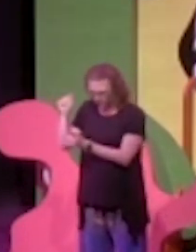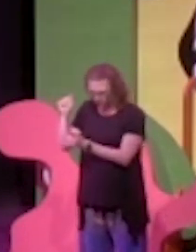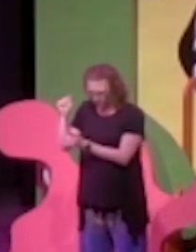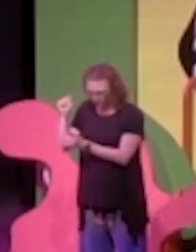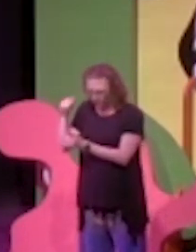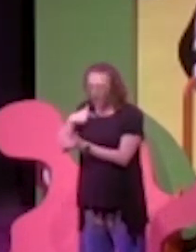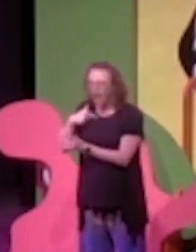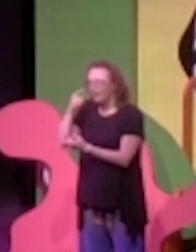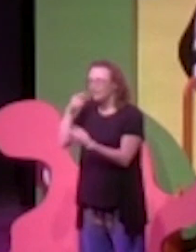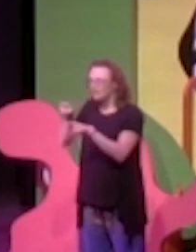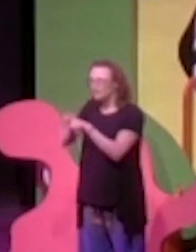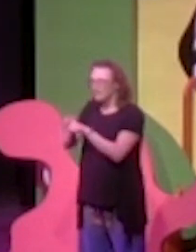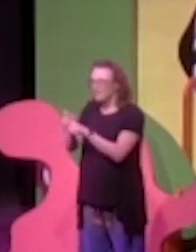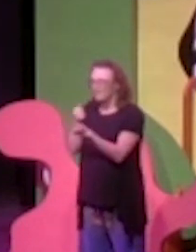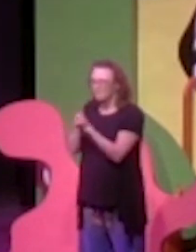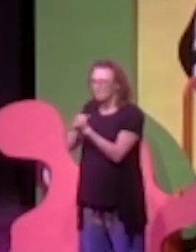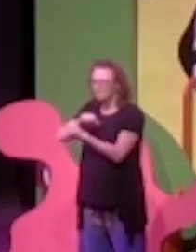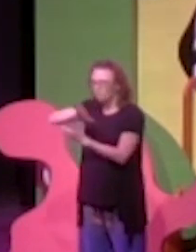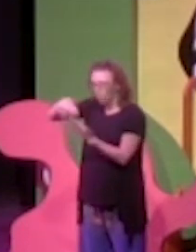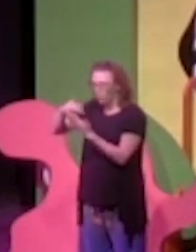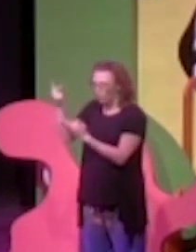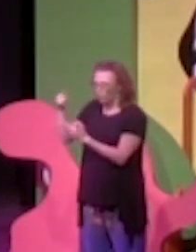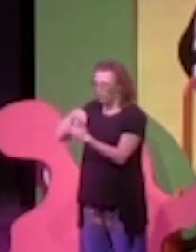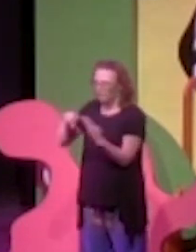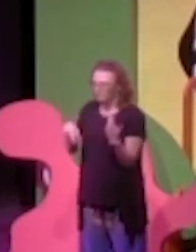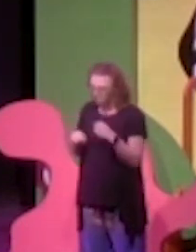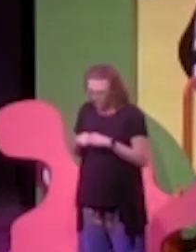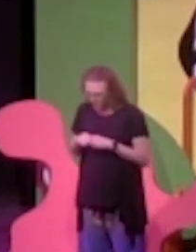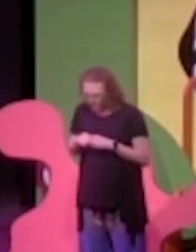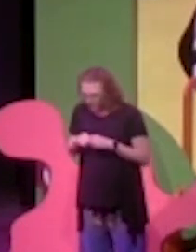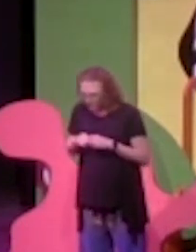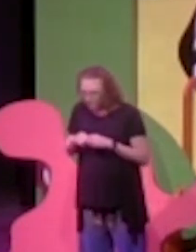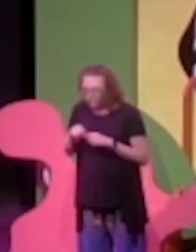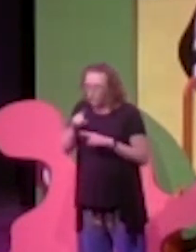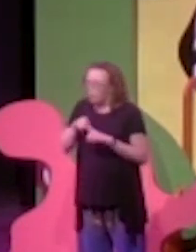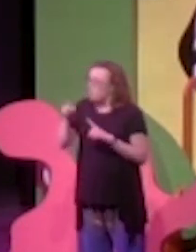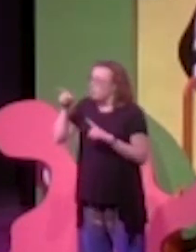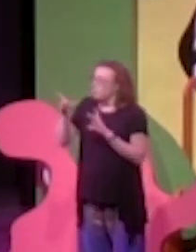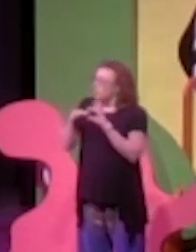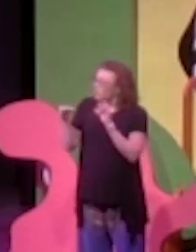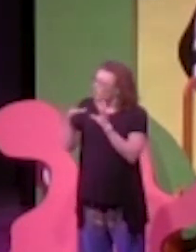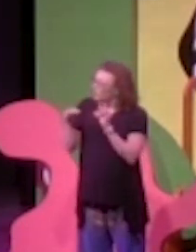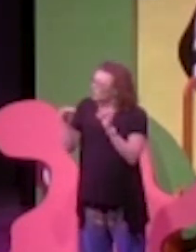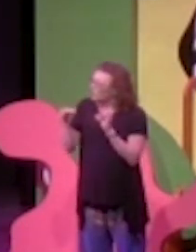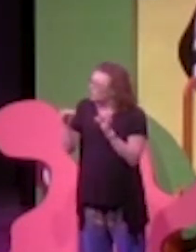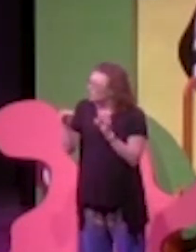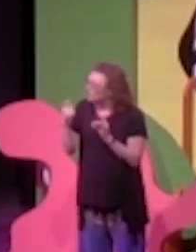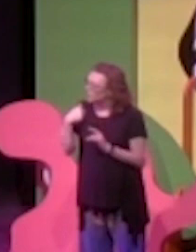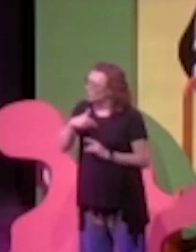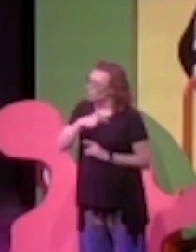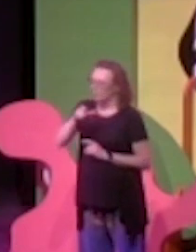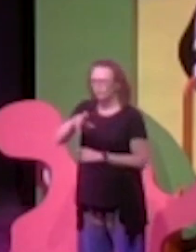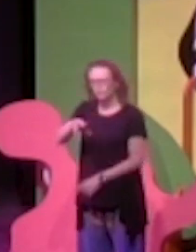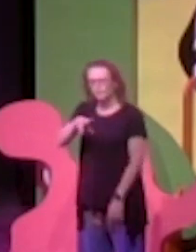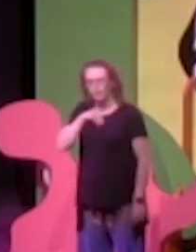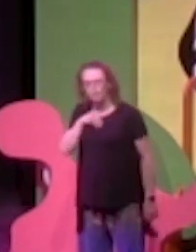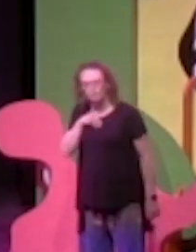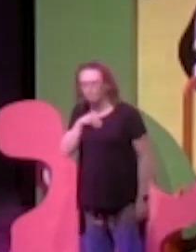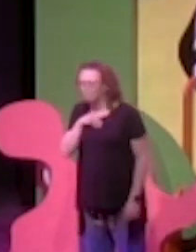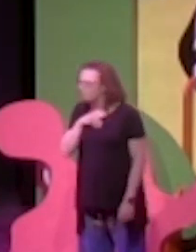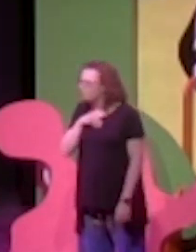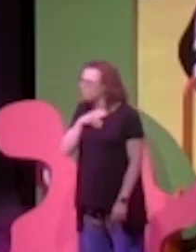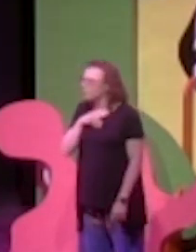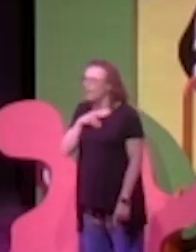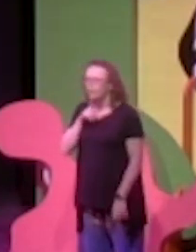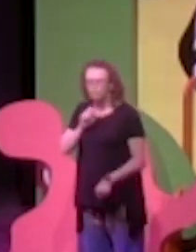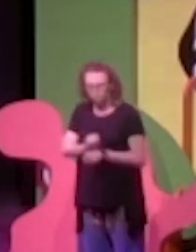points, was that you were saying we were a little bit, not surprised, but that we have to accept that actually maybe people do support